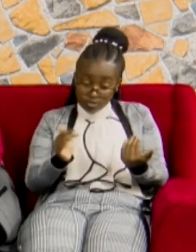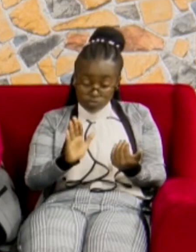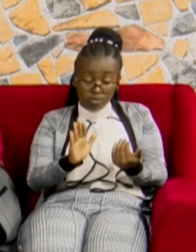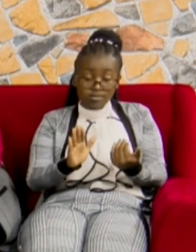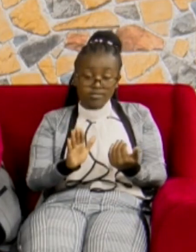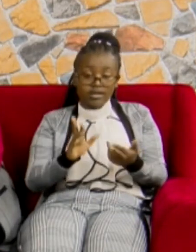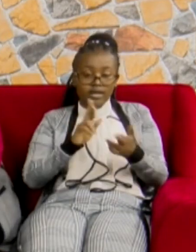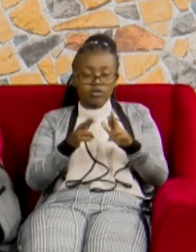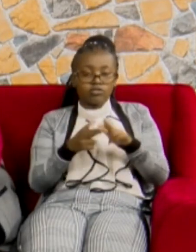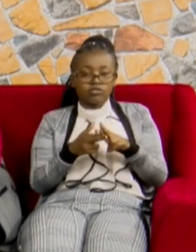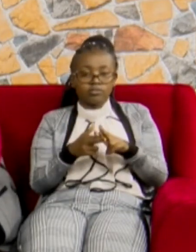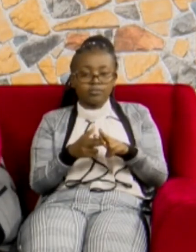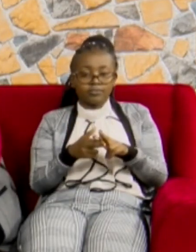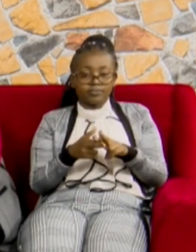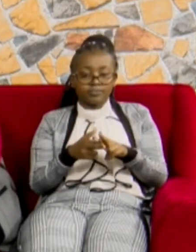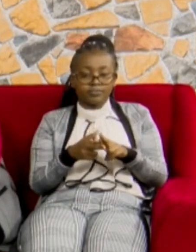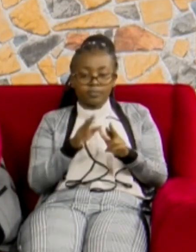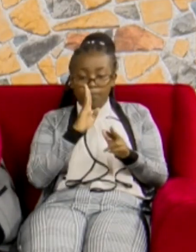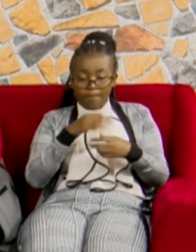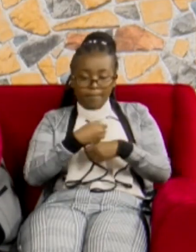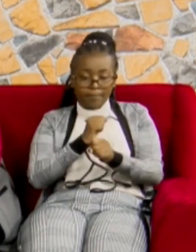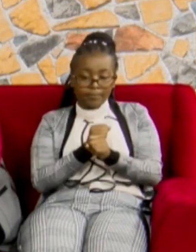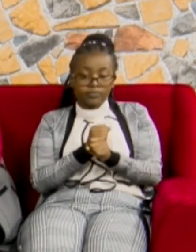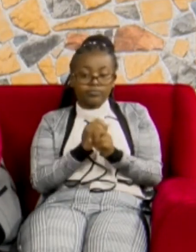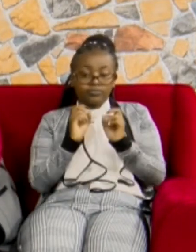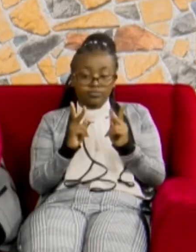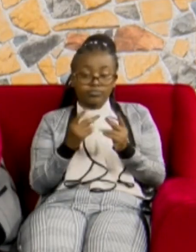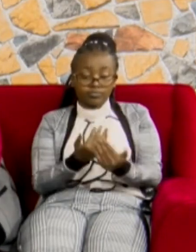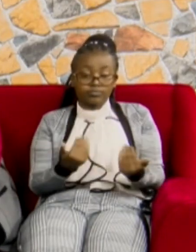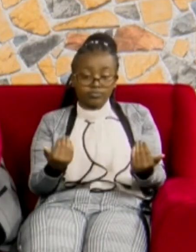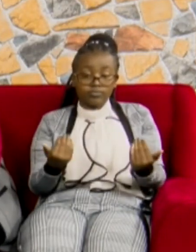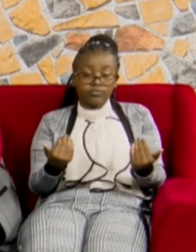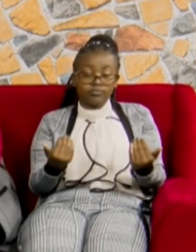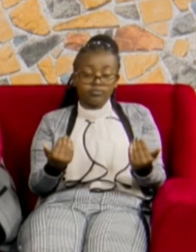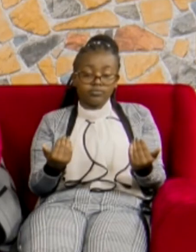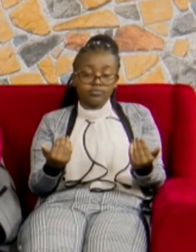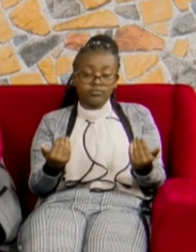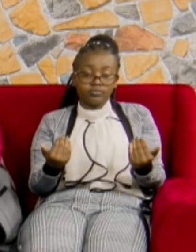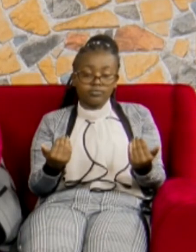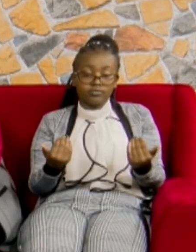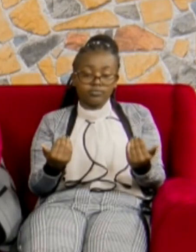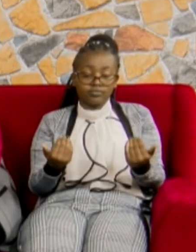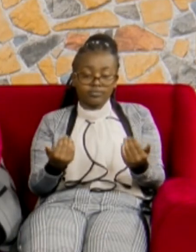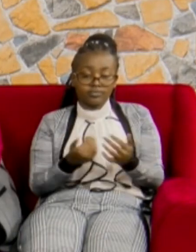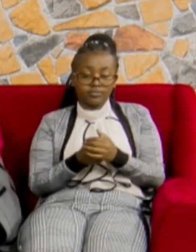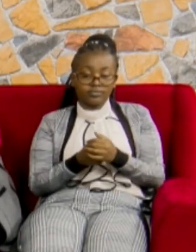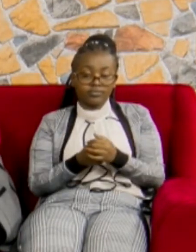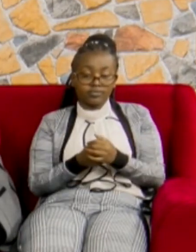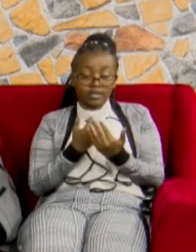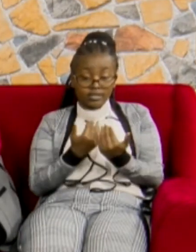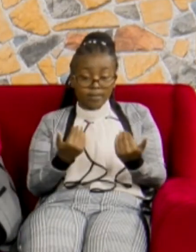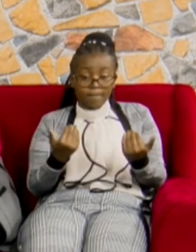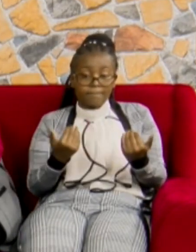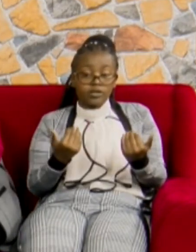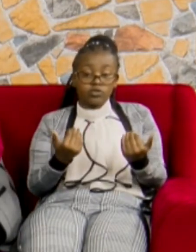where those relationships are already formed. And siblings? So the sibling to